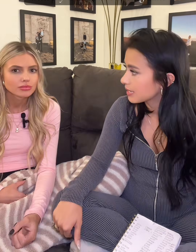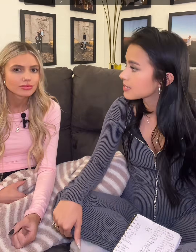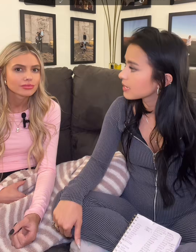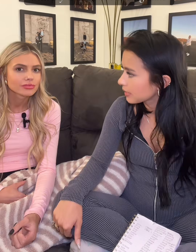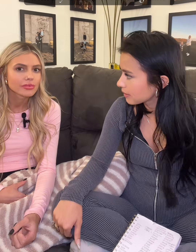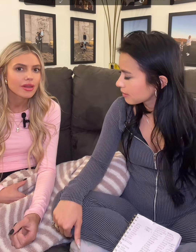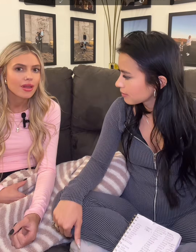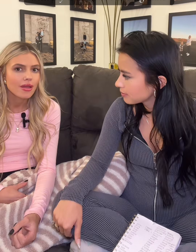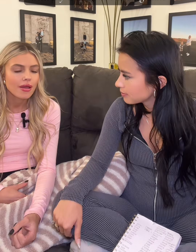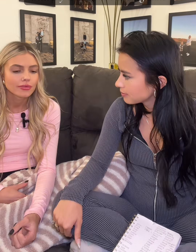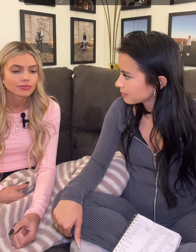Excited.